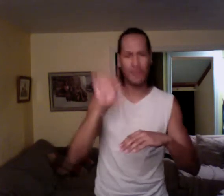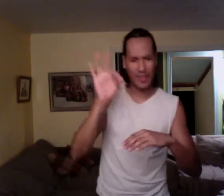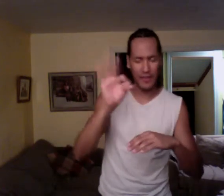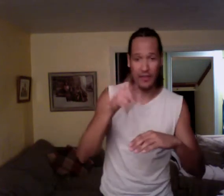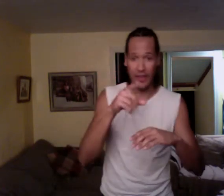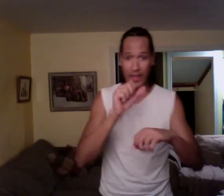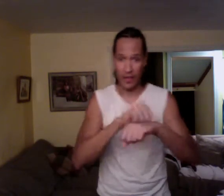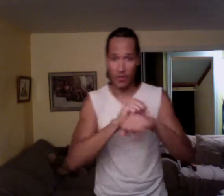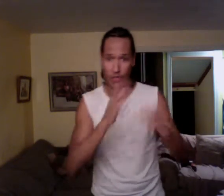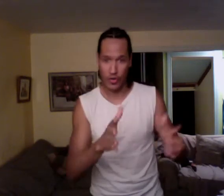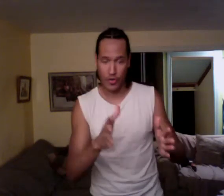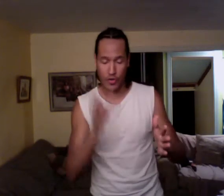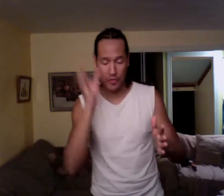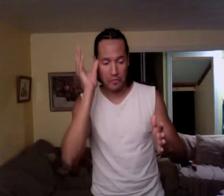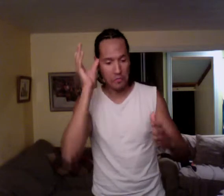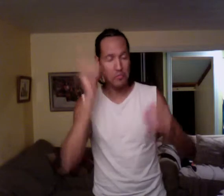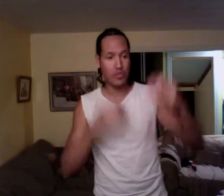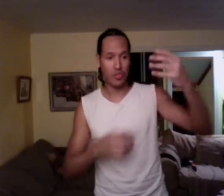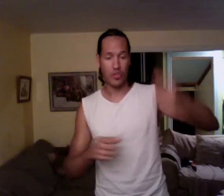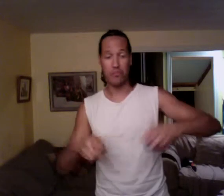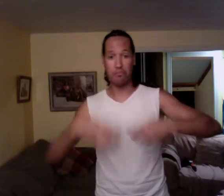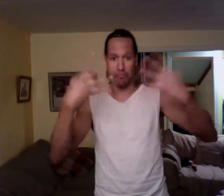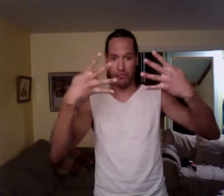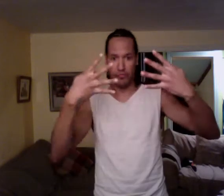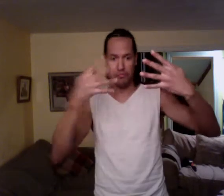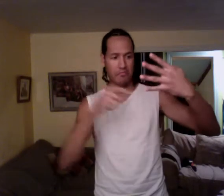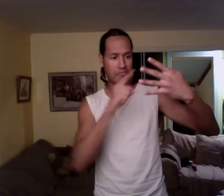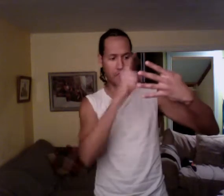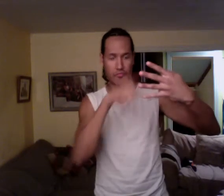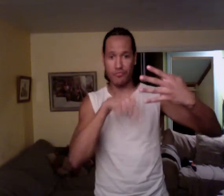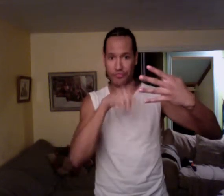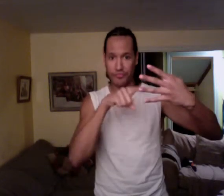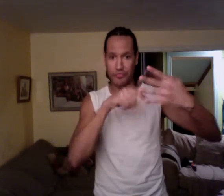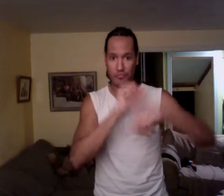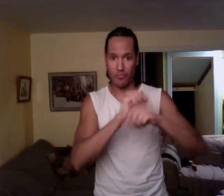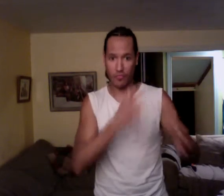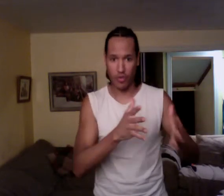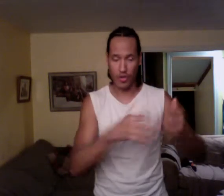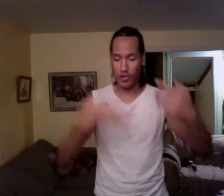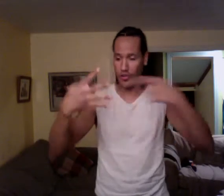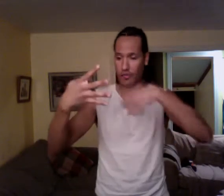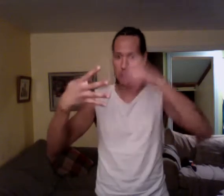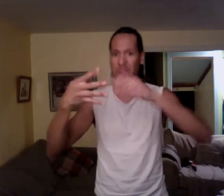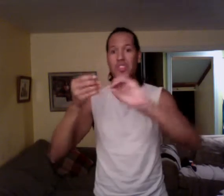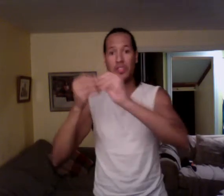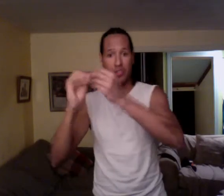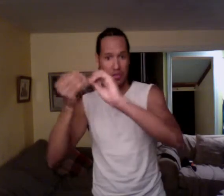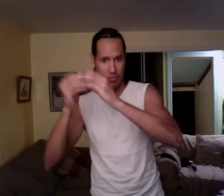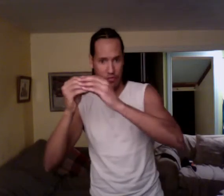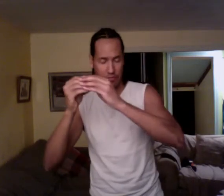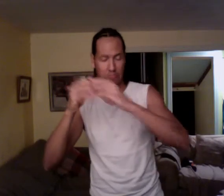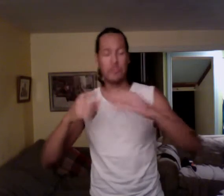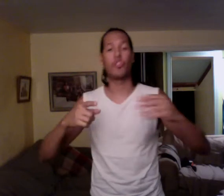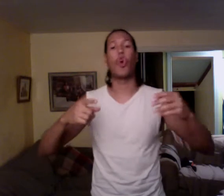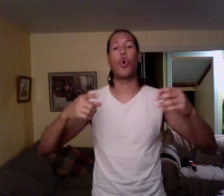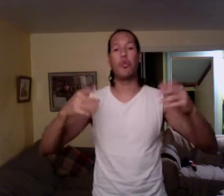ensure that, in fact, the employee is an existing employee, active, because this is one of the first checks